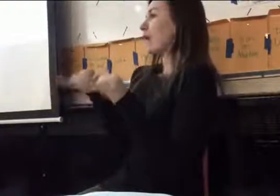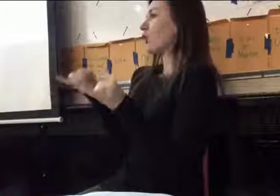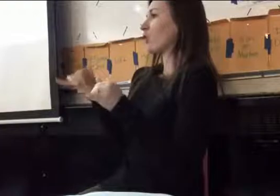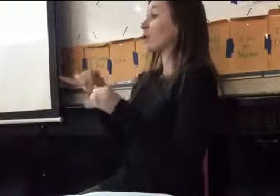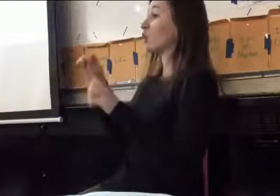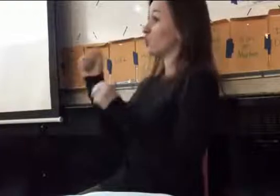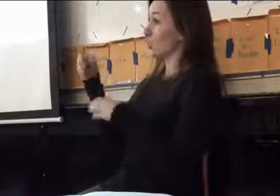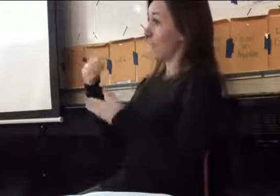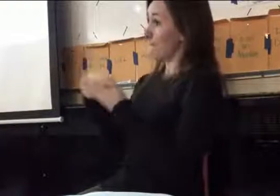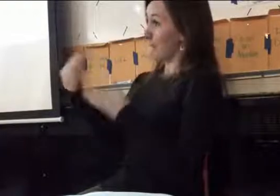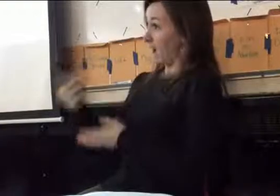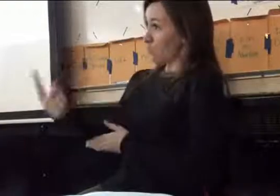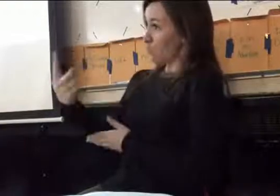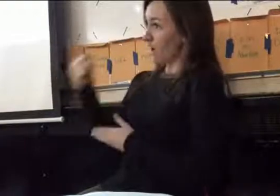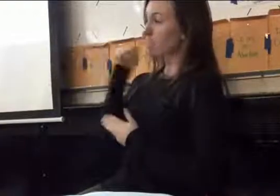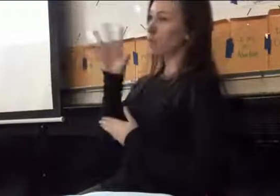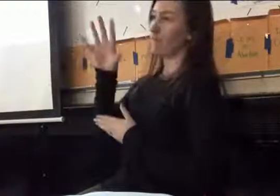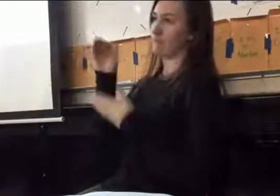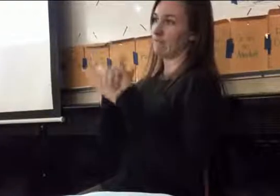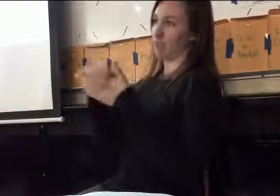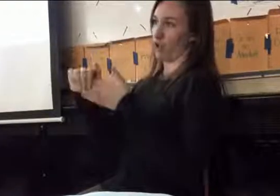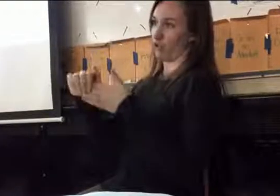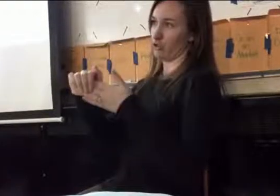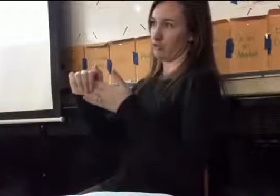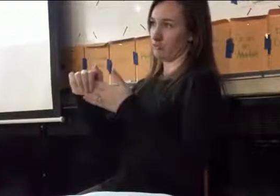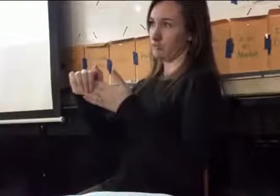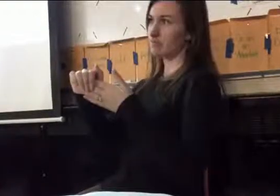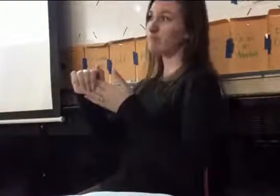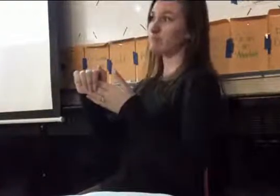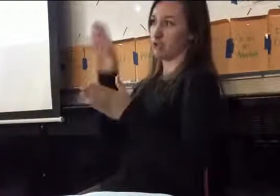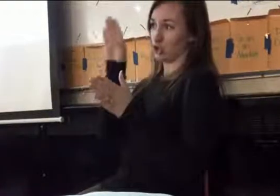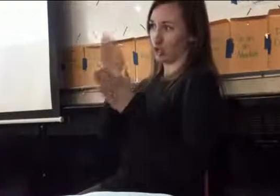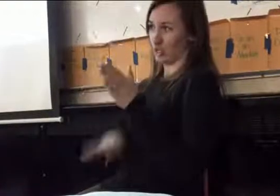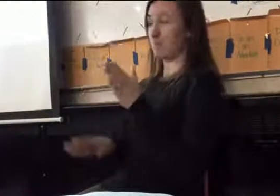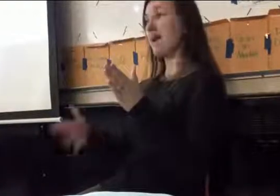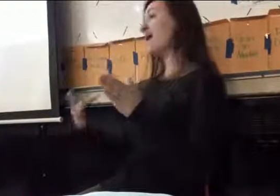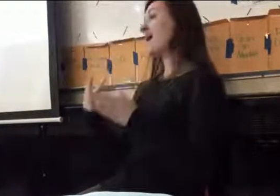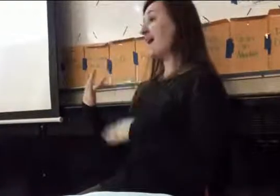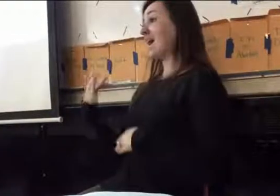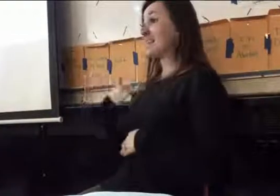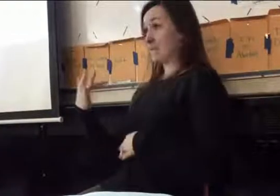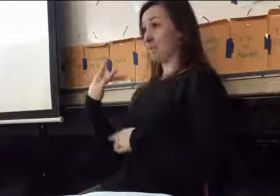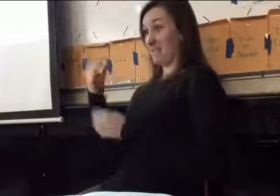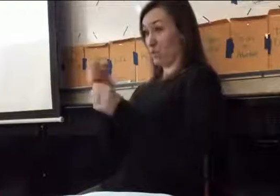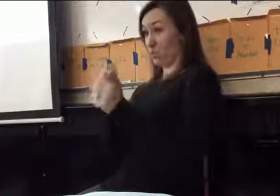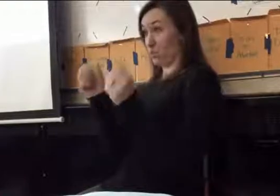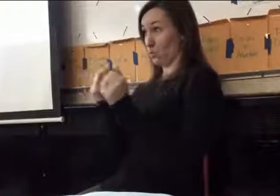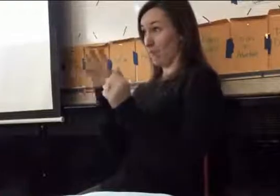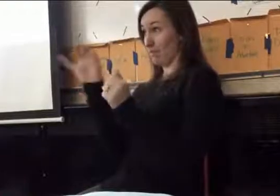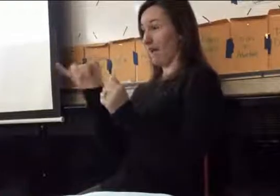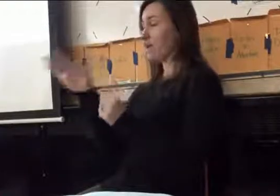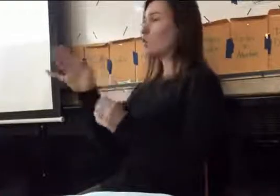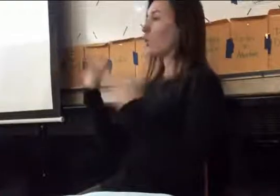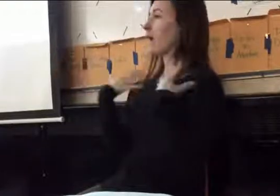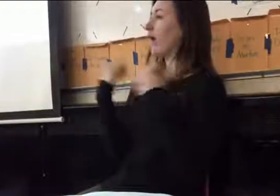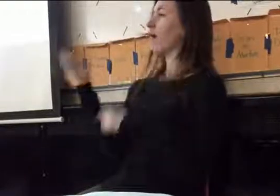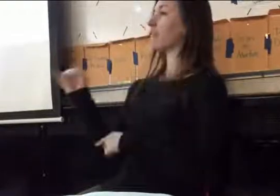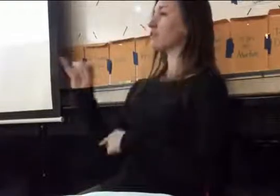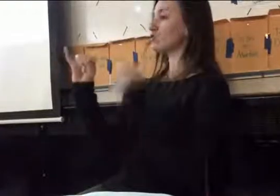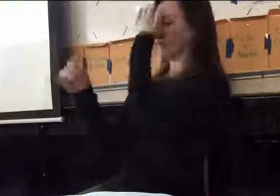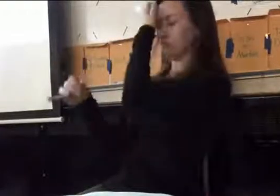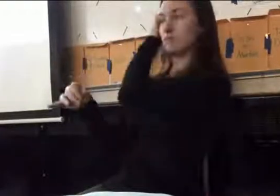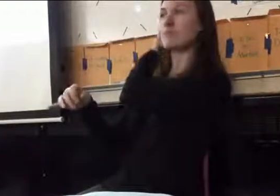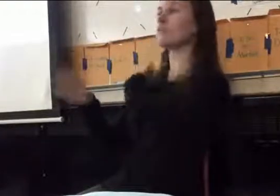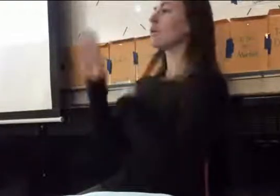dose for $50. That $50, you typically can get a coupon from your health insurance that makes it free. You